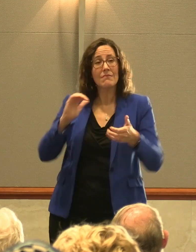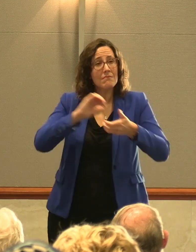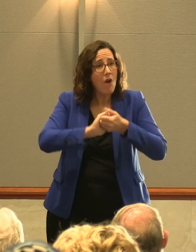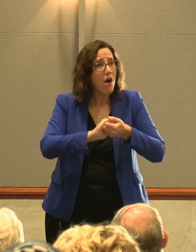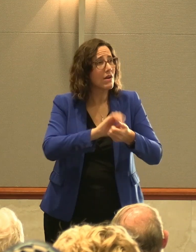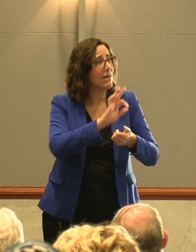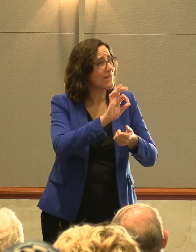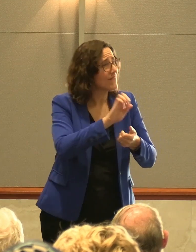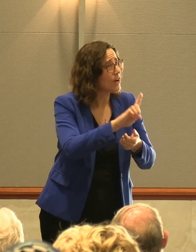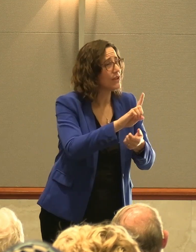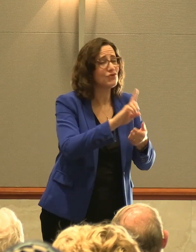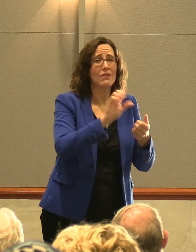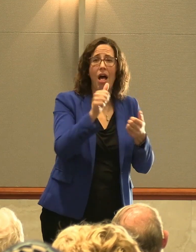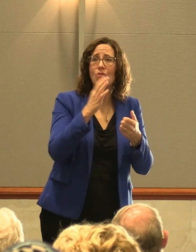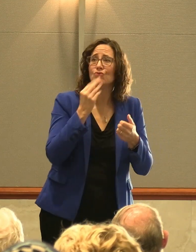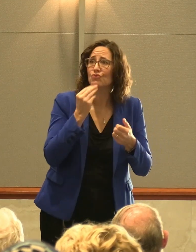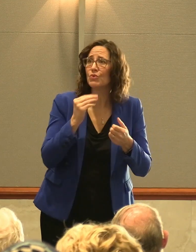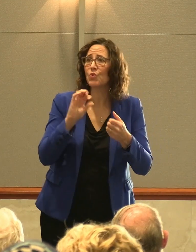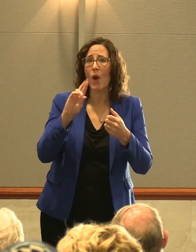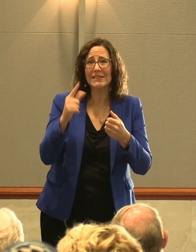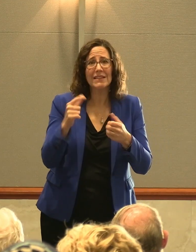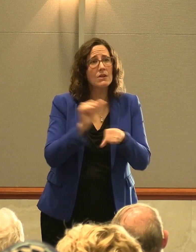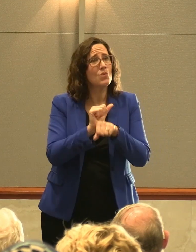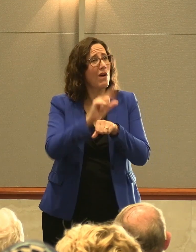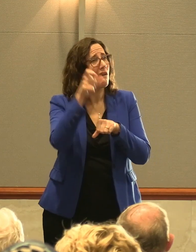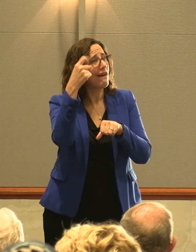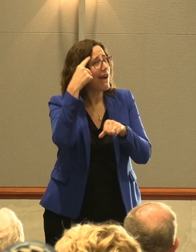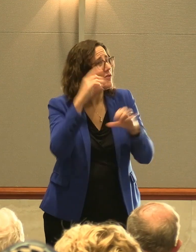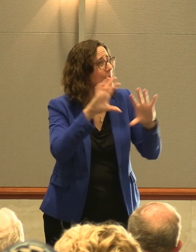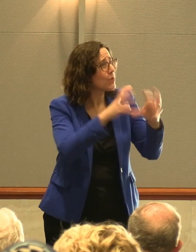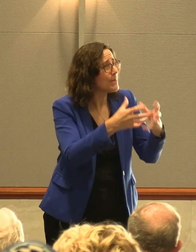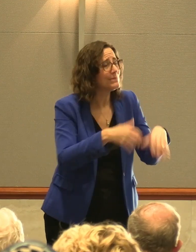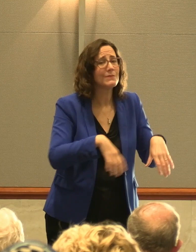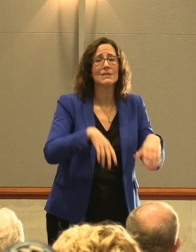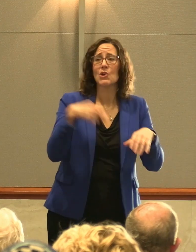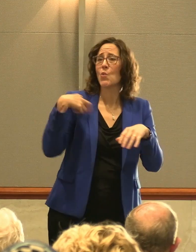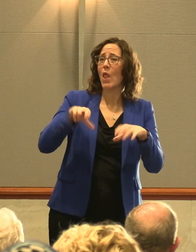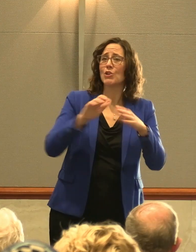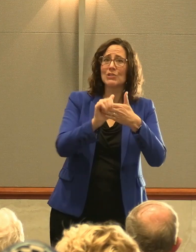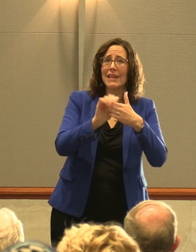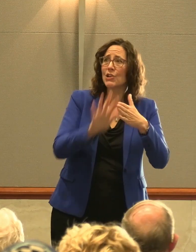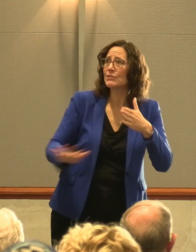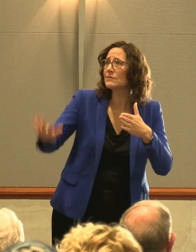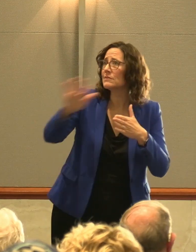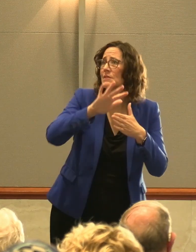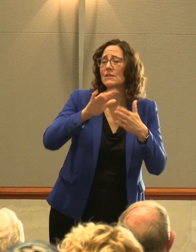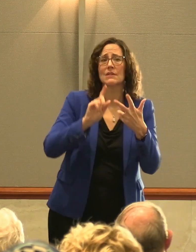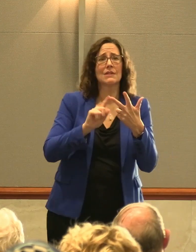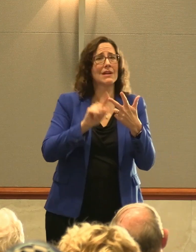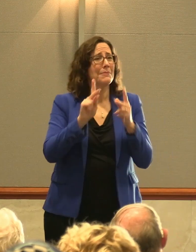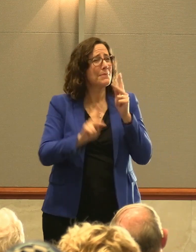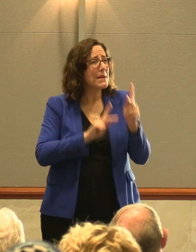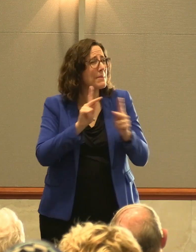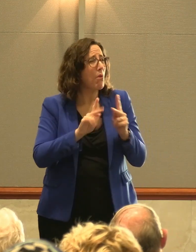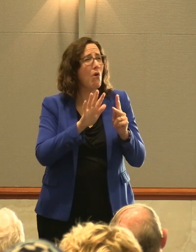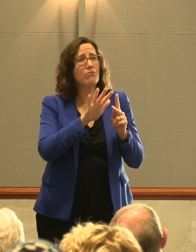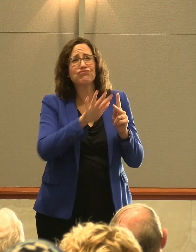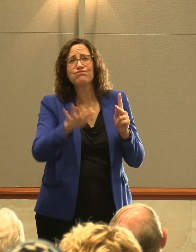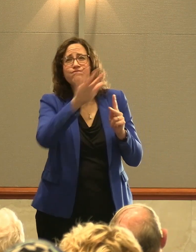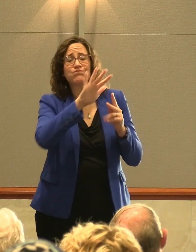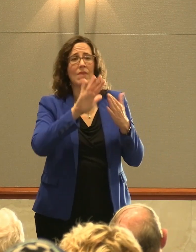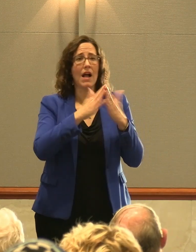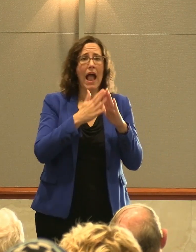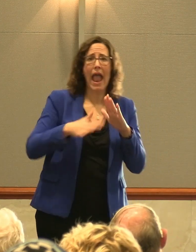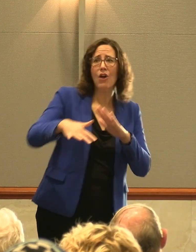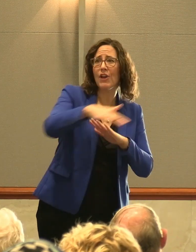Jewish organizations, working with governmental institutions, working with religious leaders around the community, working with people throughout this